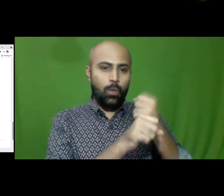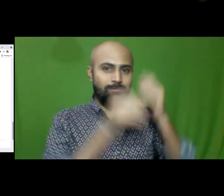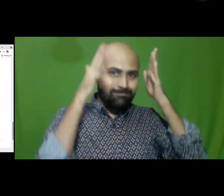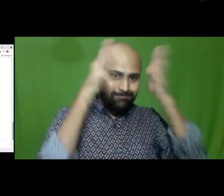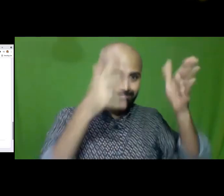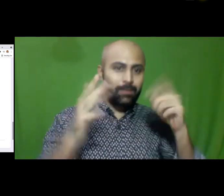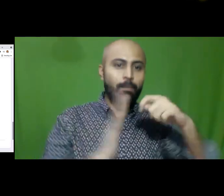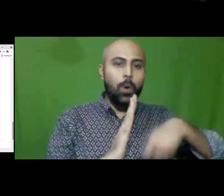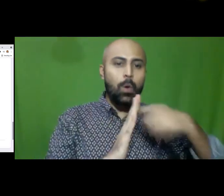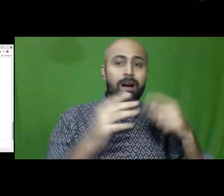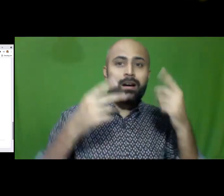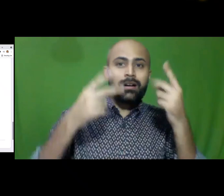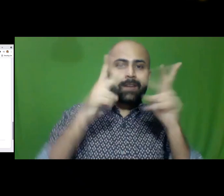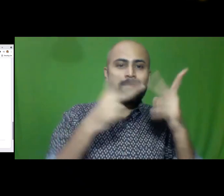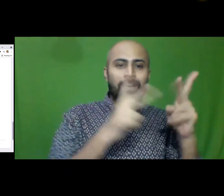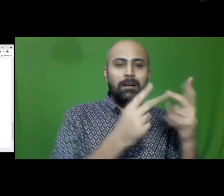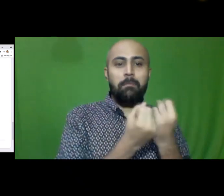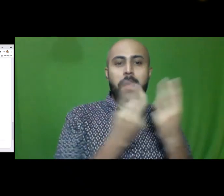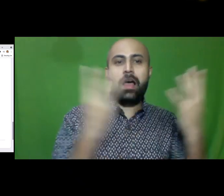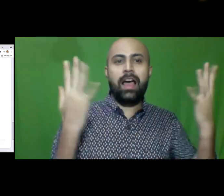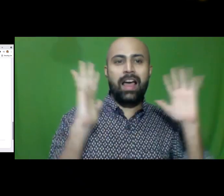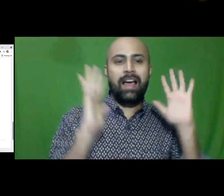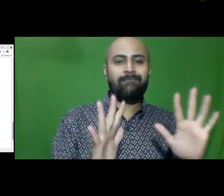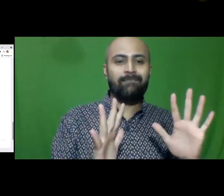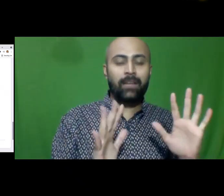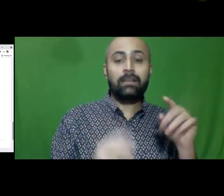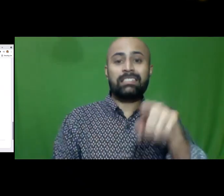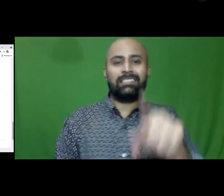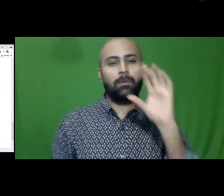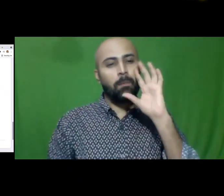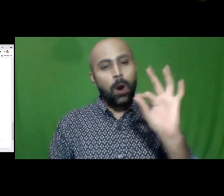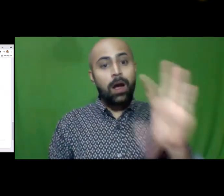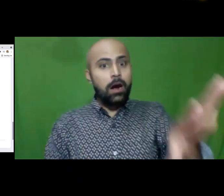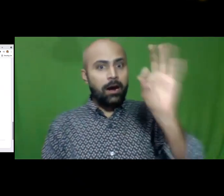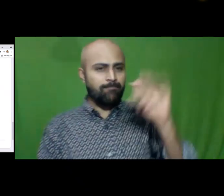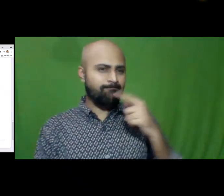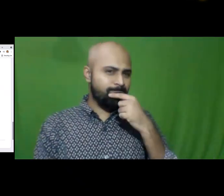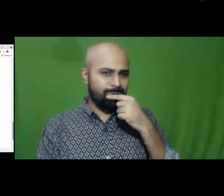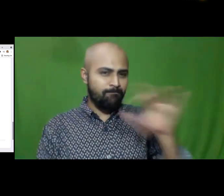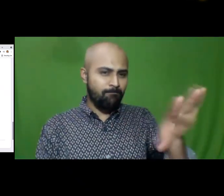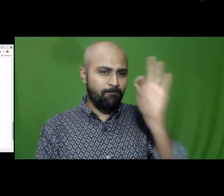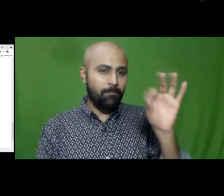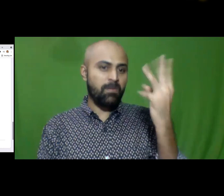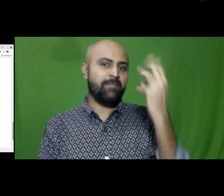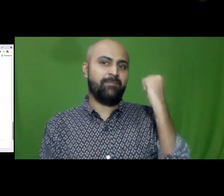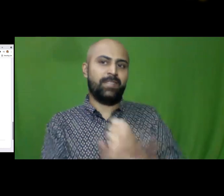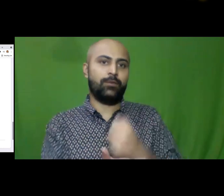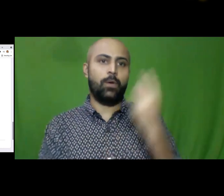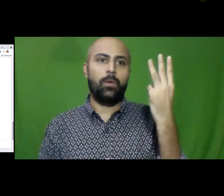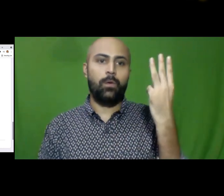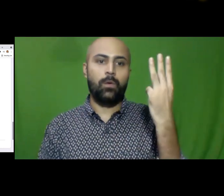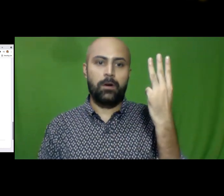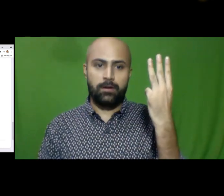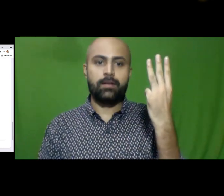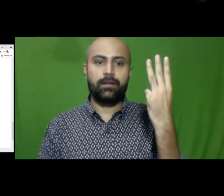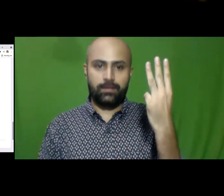Okay, so Hero Million is working on, different areas. There are different projects that we are working on, different topics. So it's important, whatever